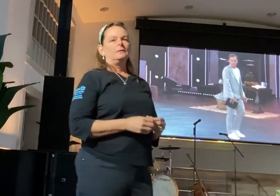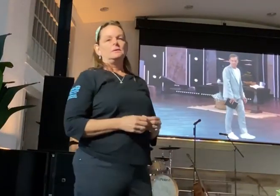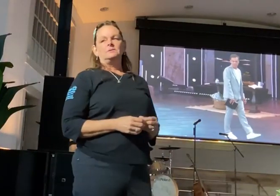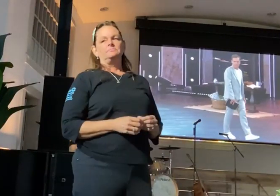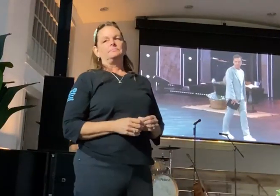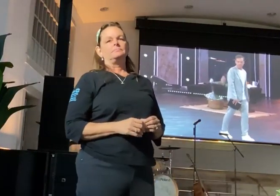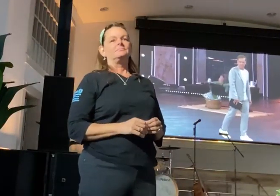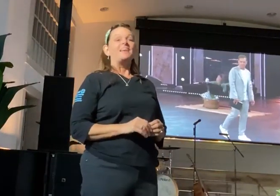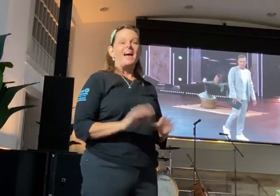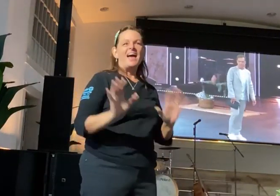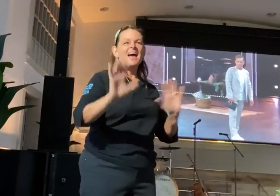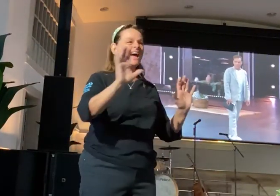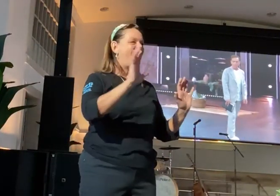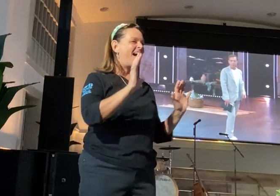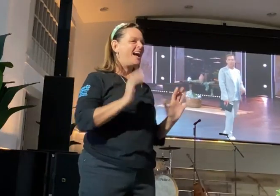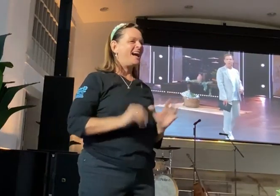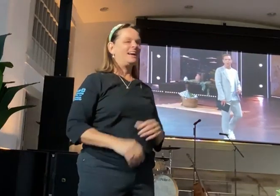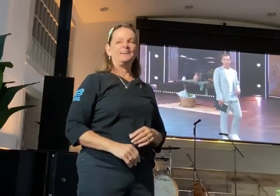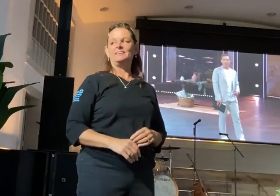eyes.